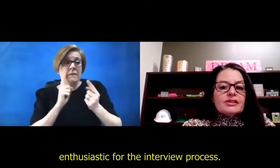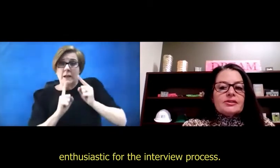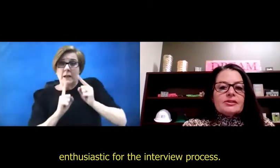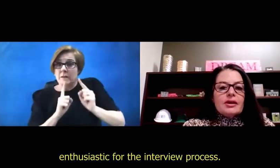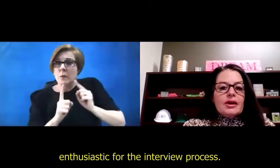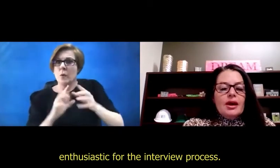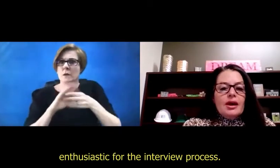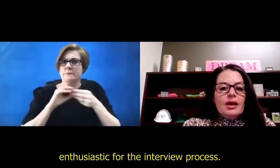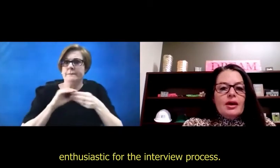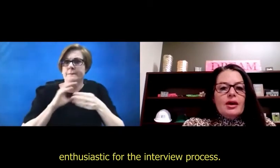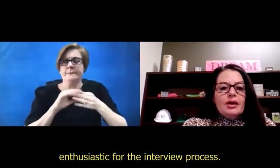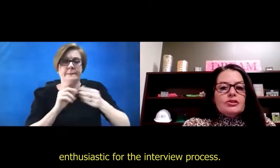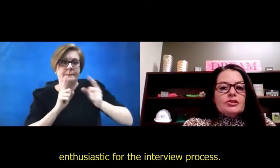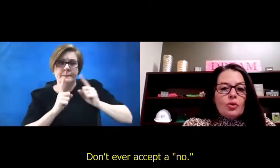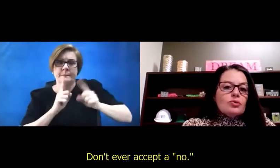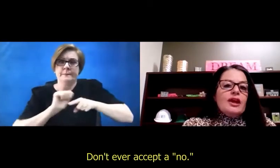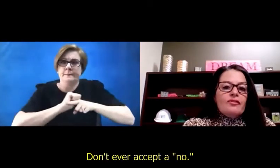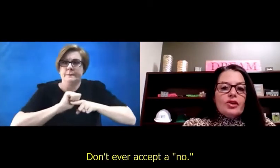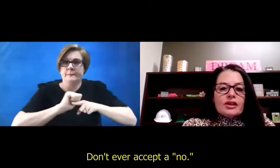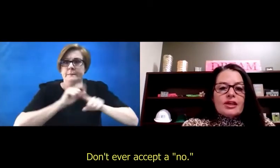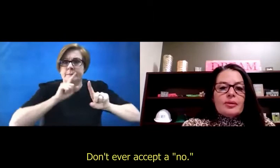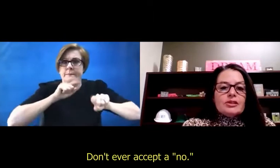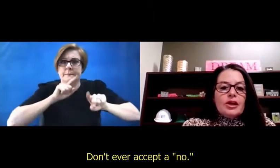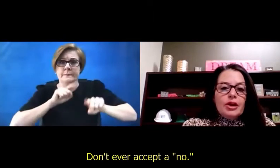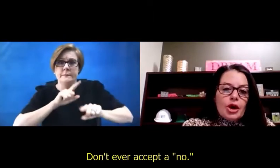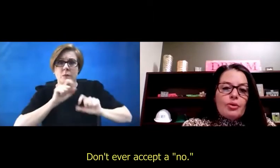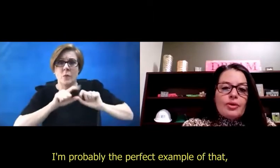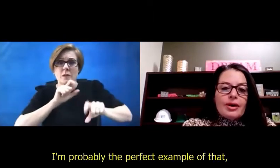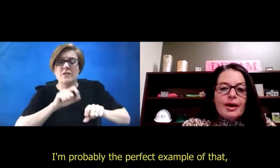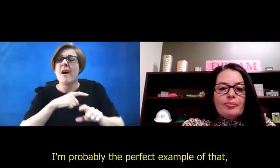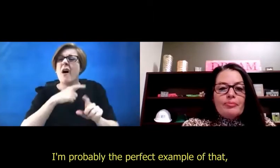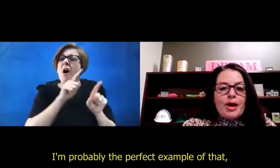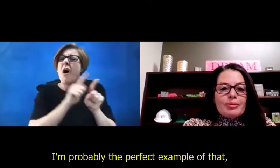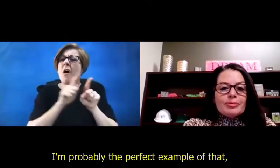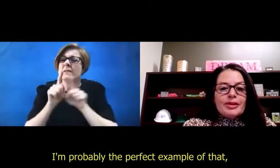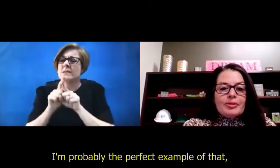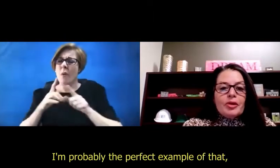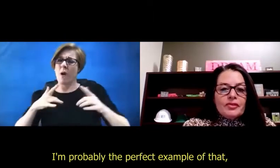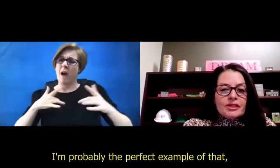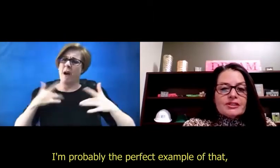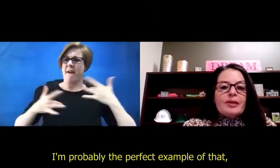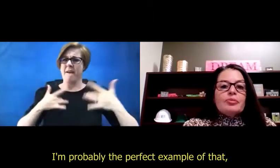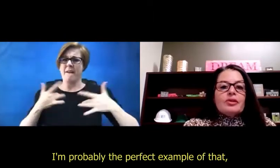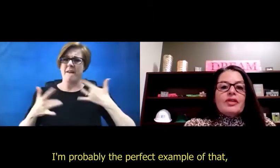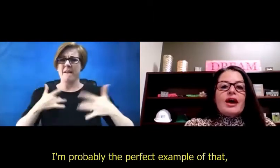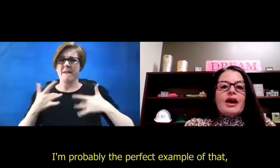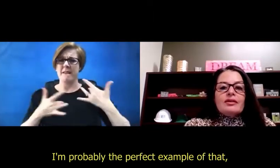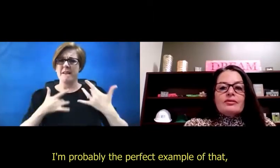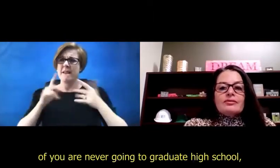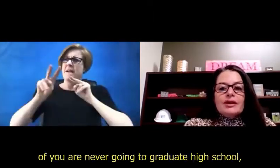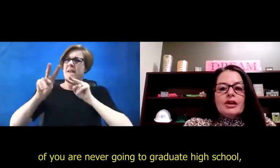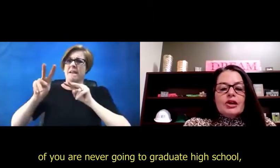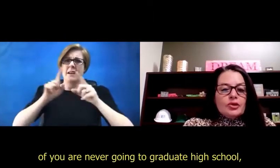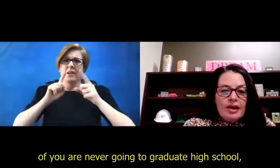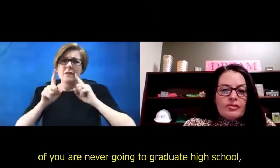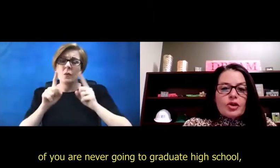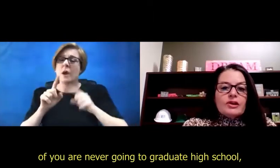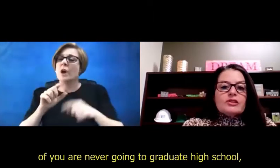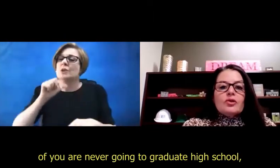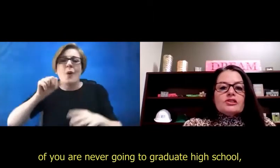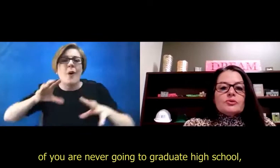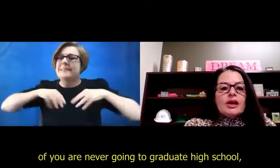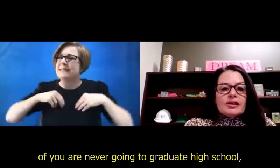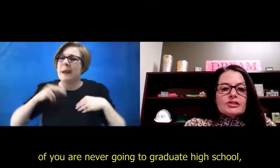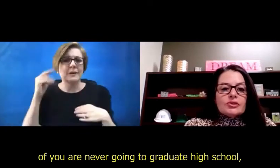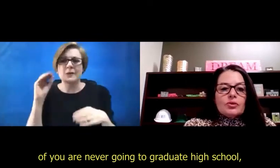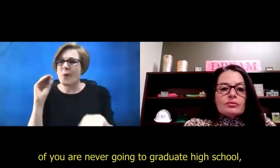interview process. Don't ever accept a no. I'm probably the perfect example of that, of you're never